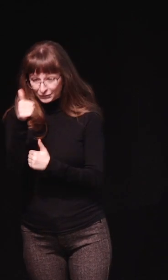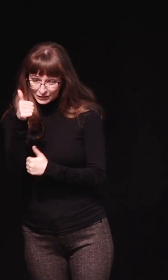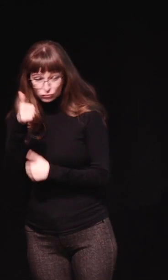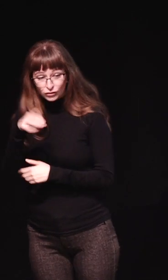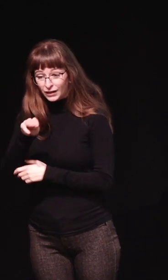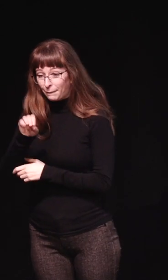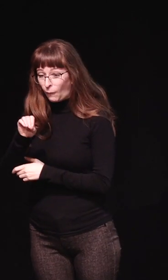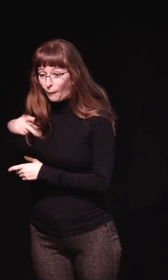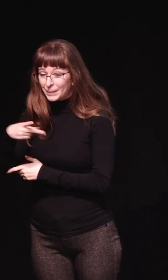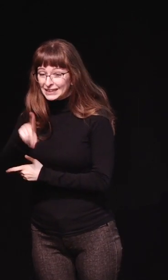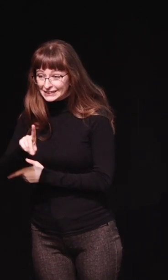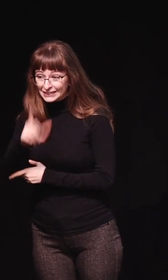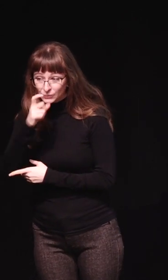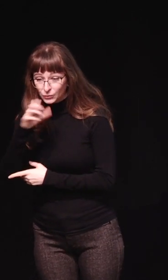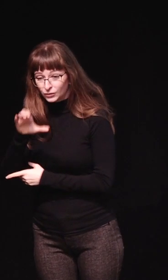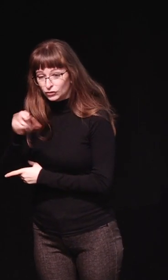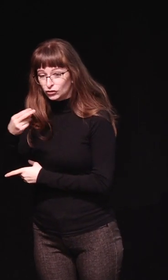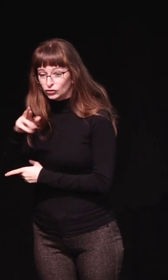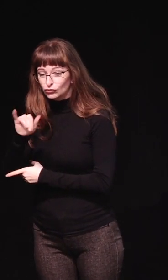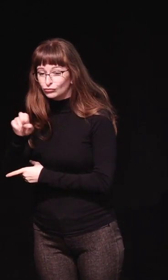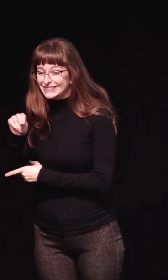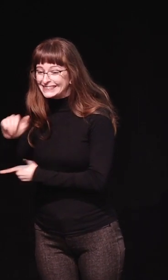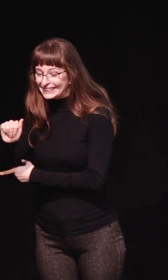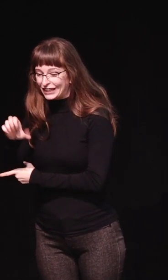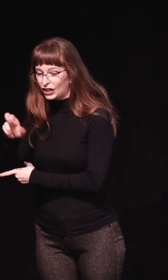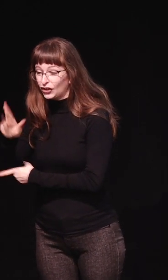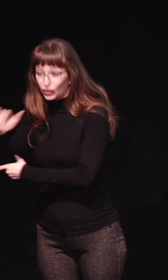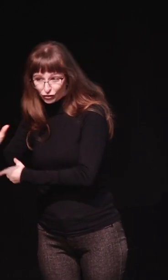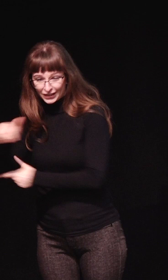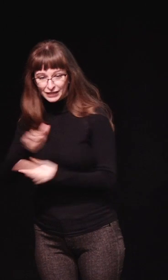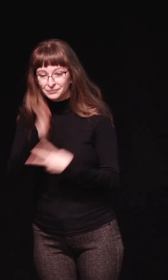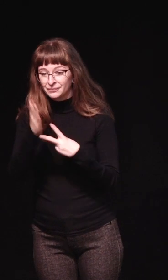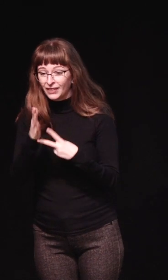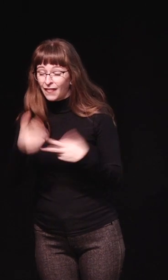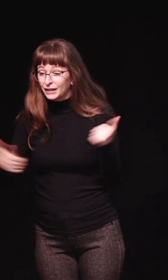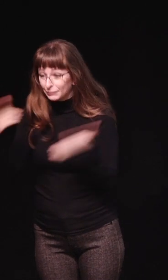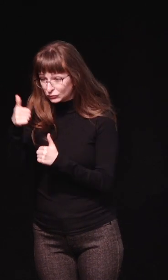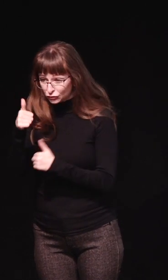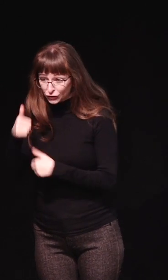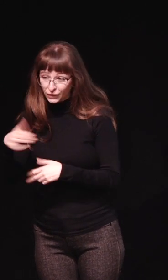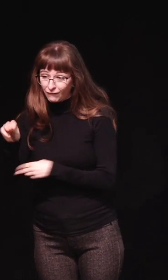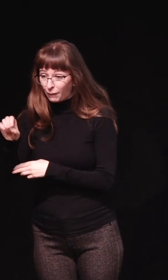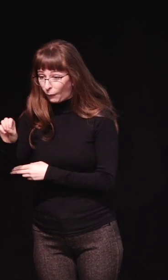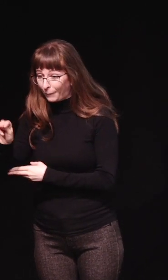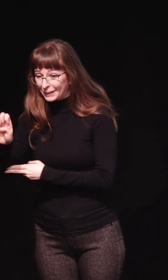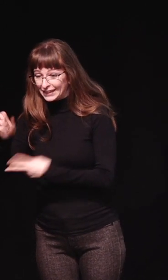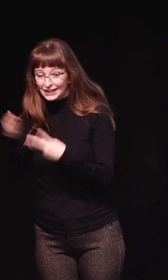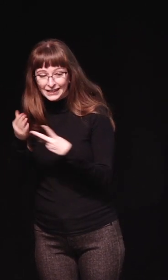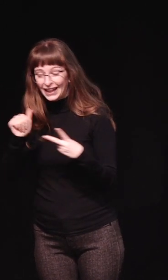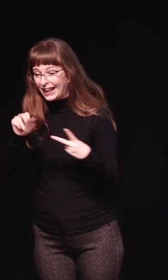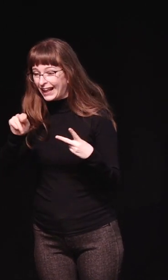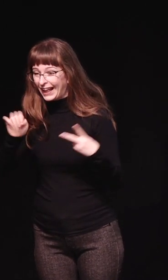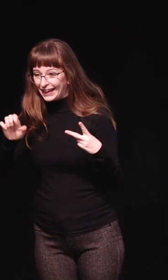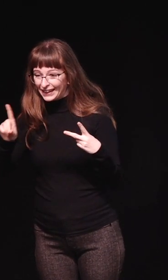with Disabilities, Christina Curry, and the Commissioner of the Mayor's Office of Media and Entertainment, Anne Del